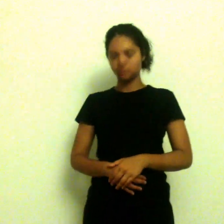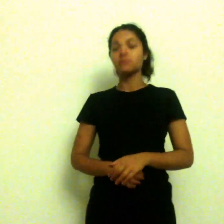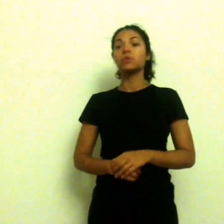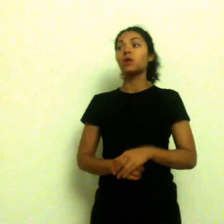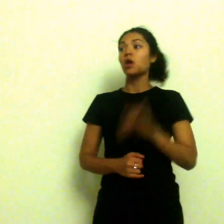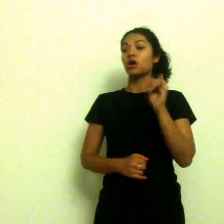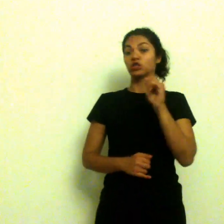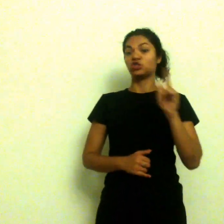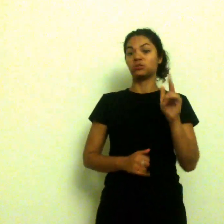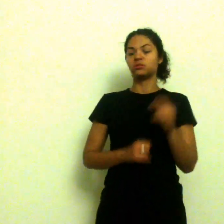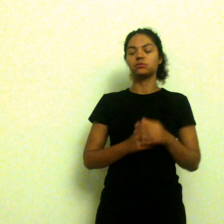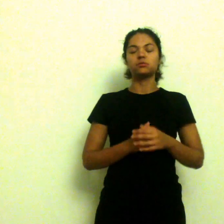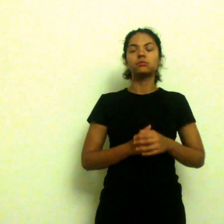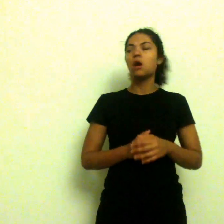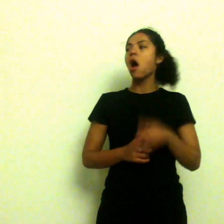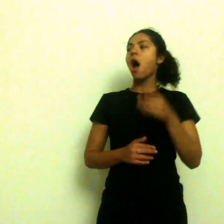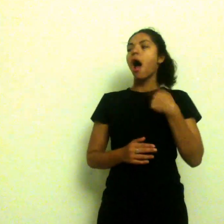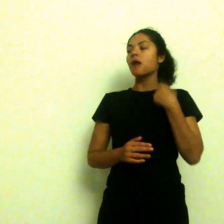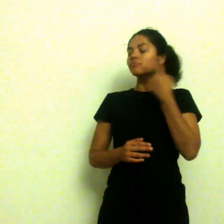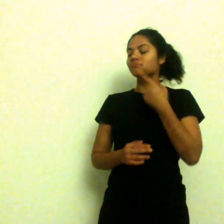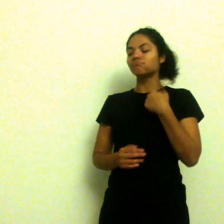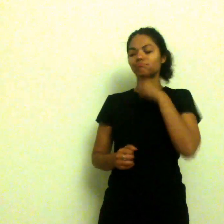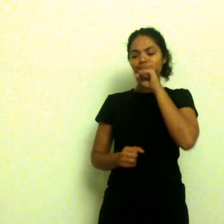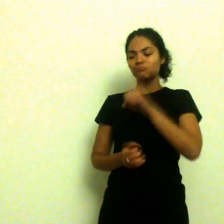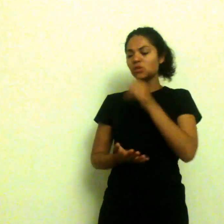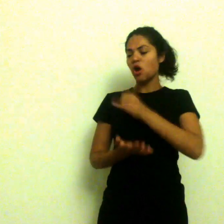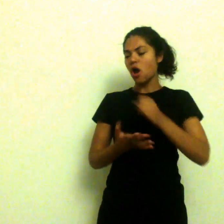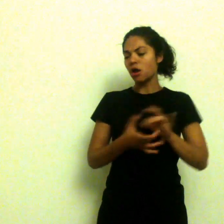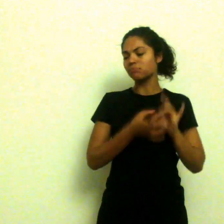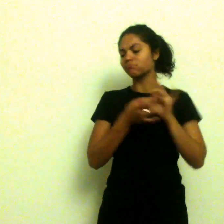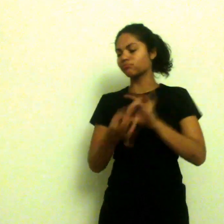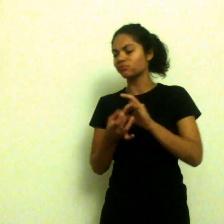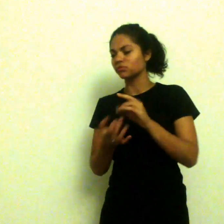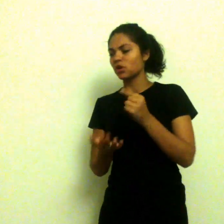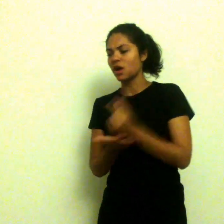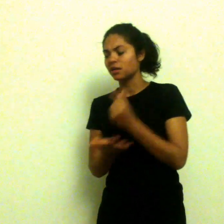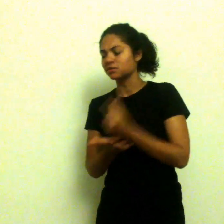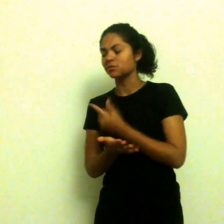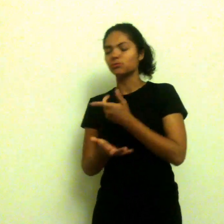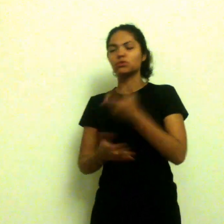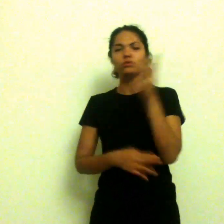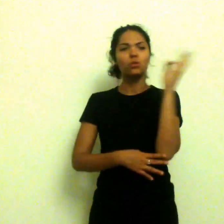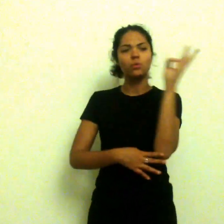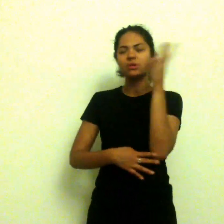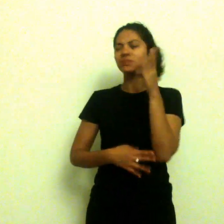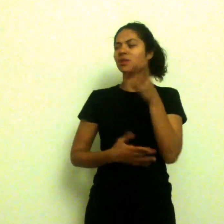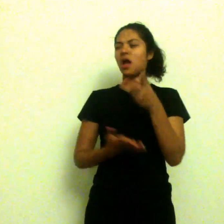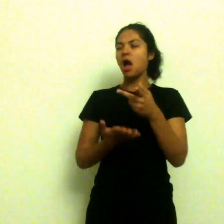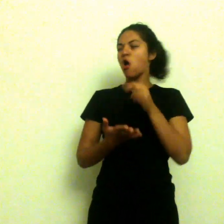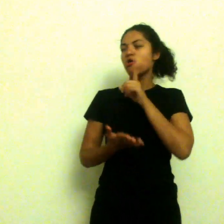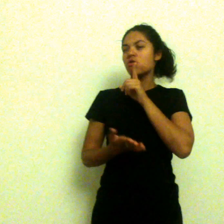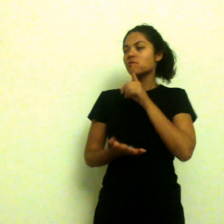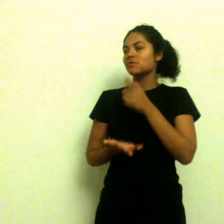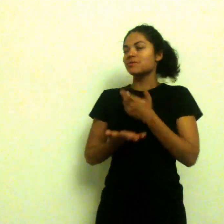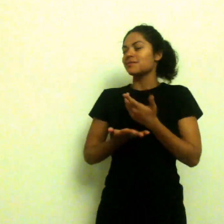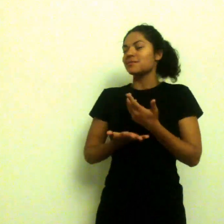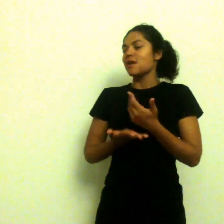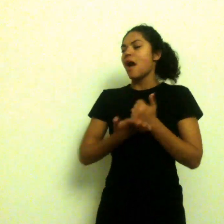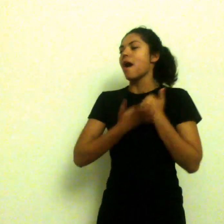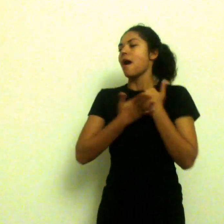find it of value to the ministry of apologetics and evangelism around the world is that it really does help us embody the story a